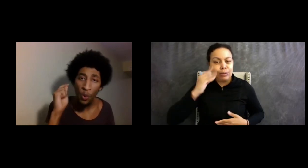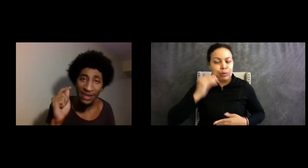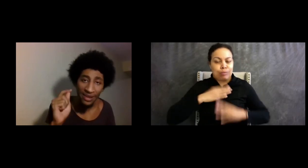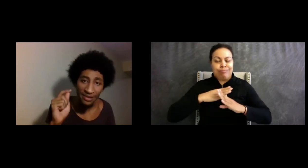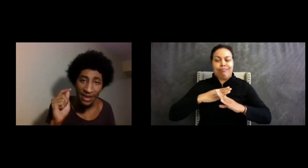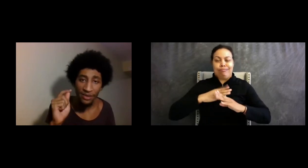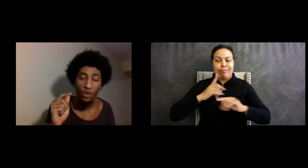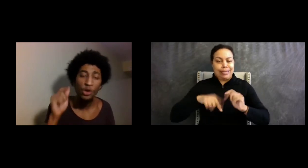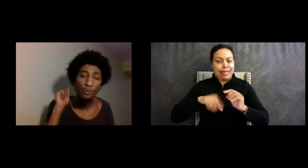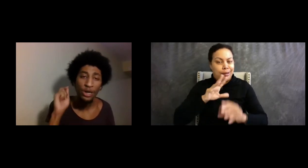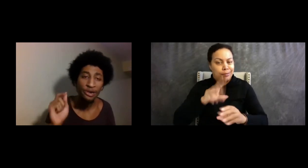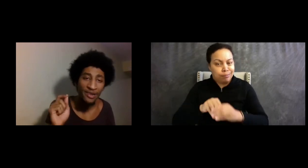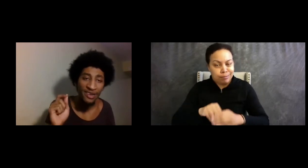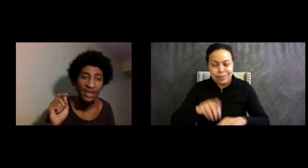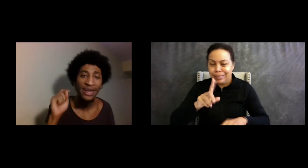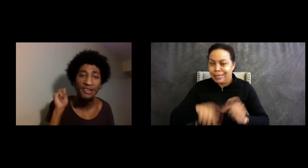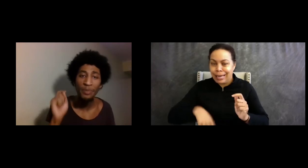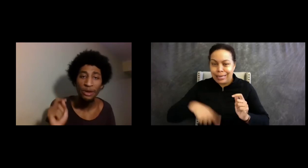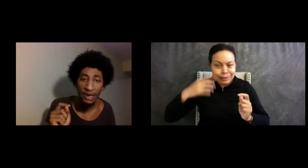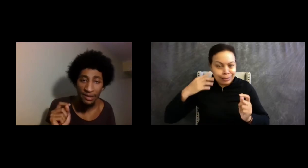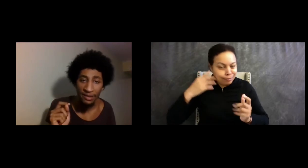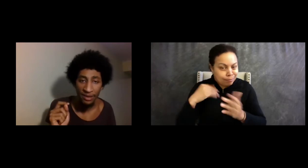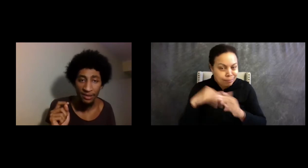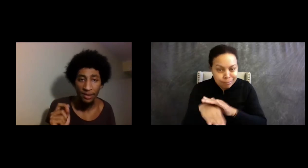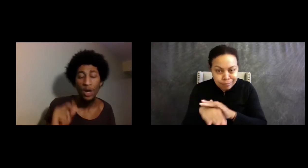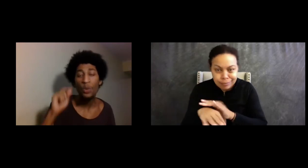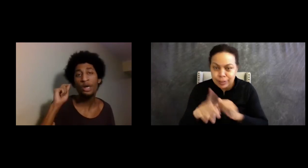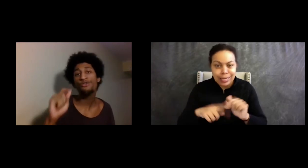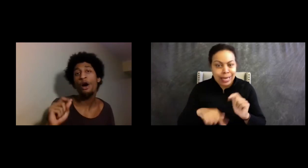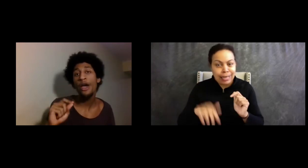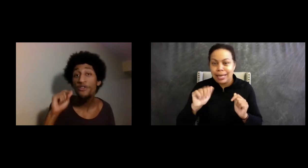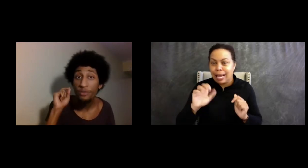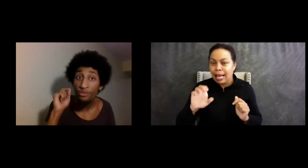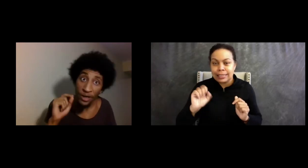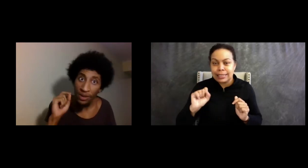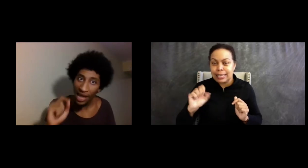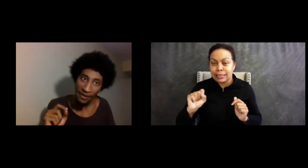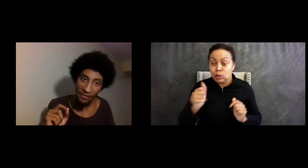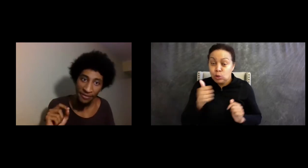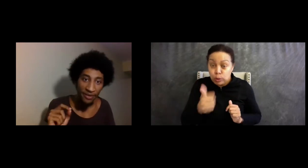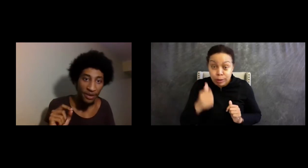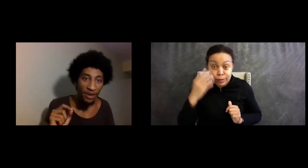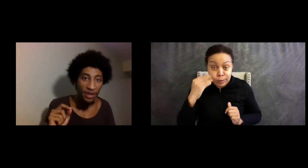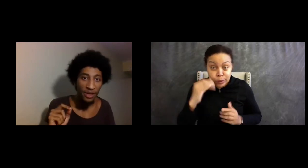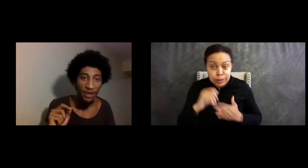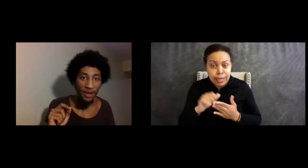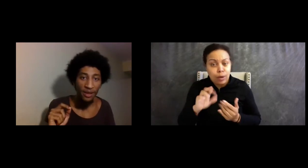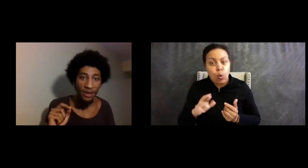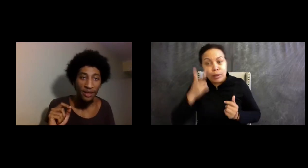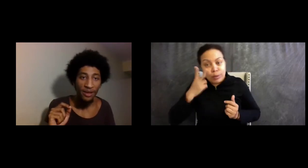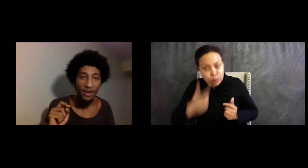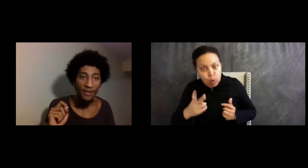you witnessed it or you personally experienced this. We are drawing from real life.